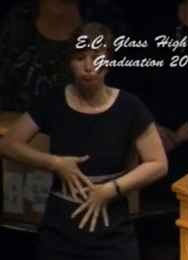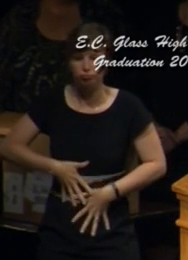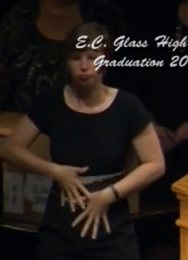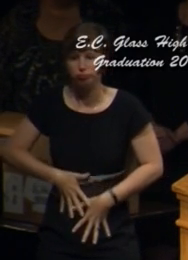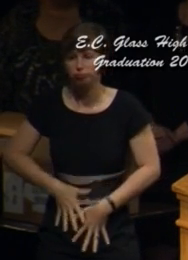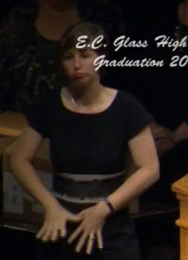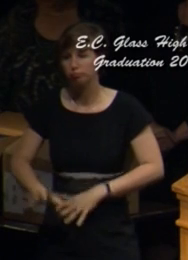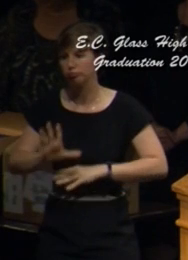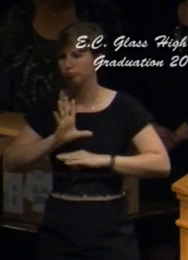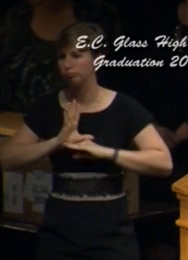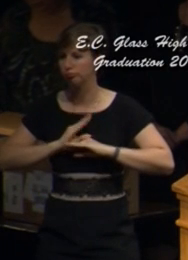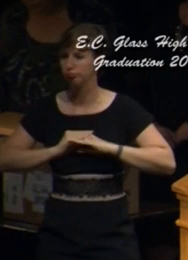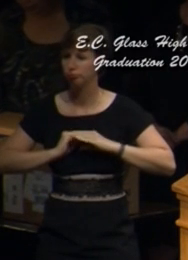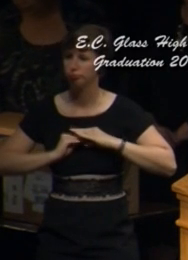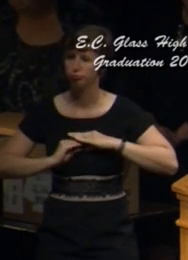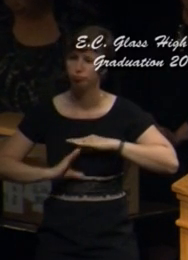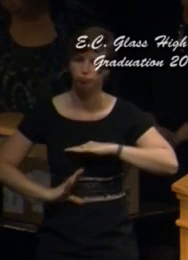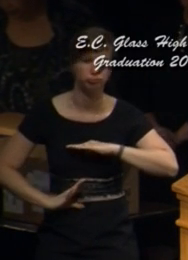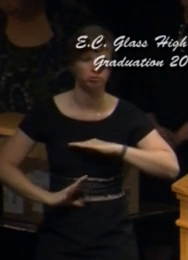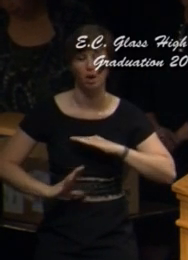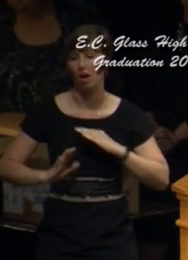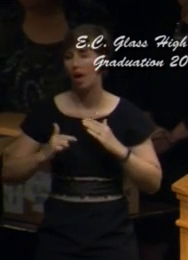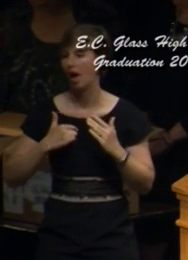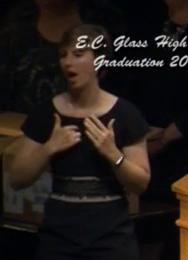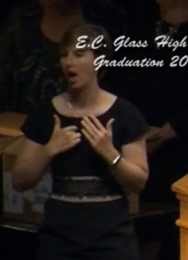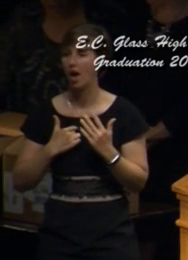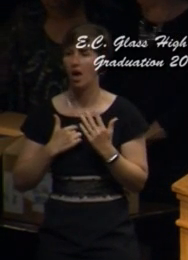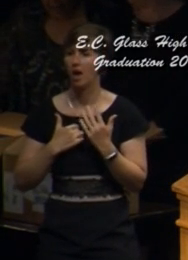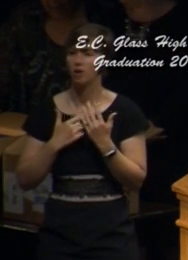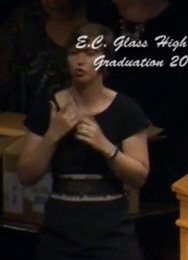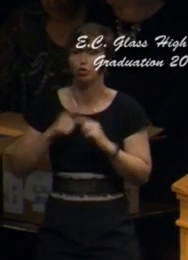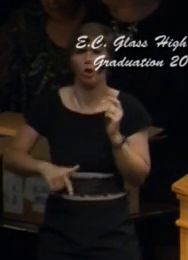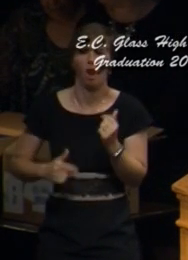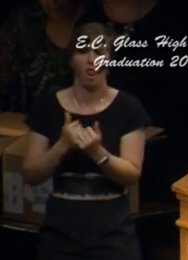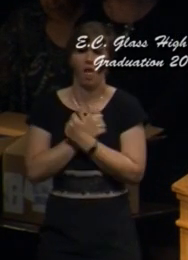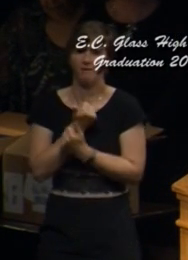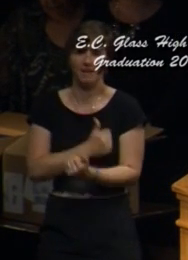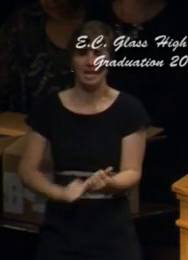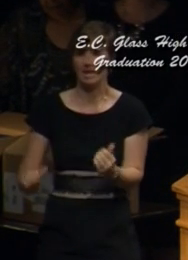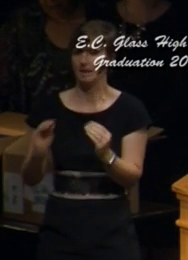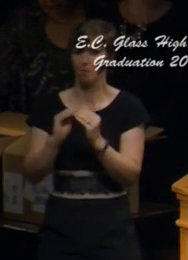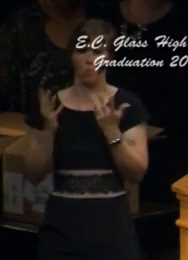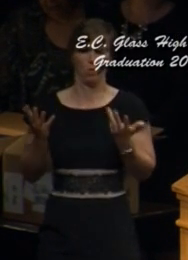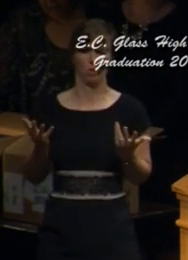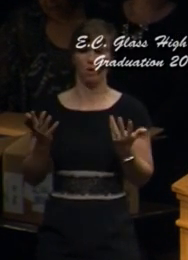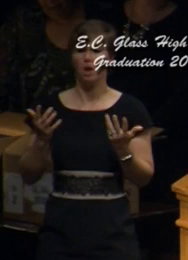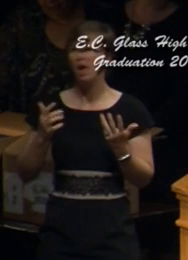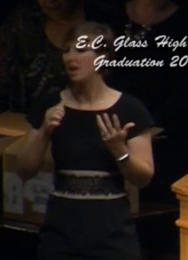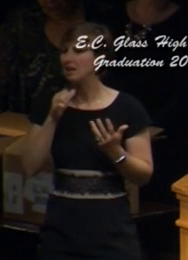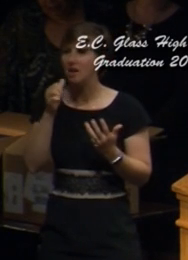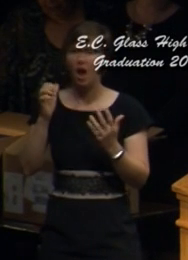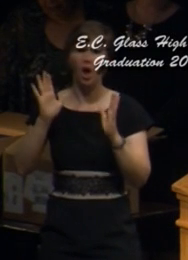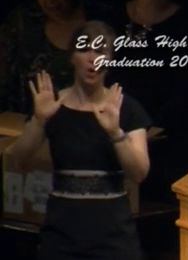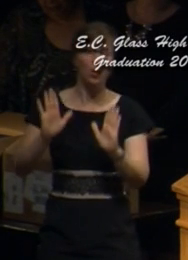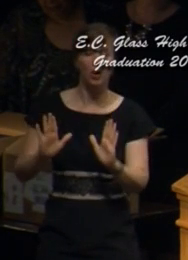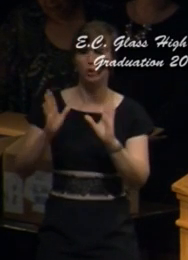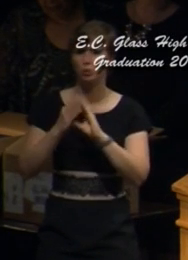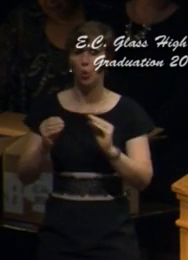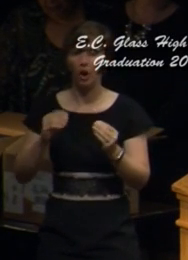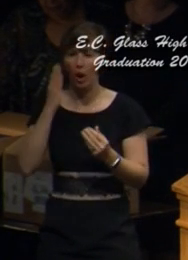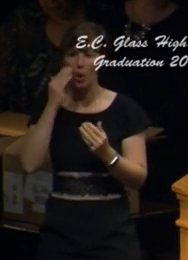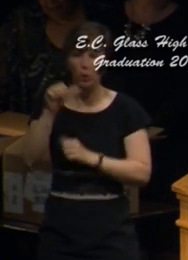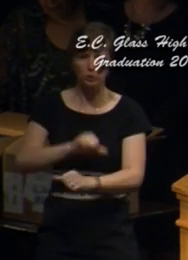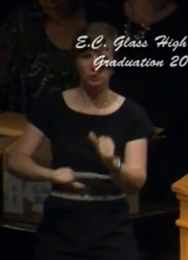motivation and my love for all things learning and beautiful. My story is not glamorous, and oftentimes is one frowned upon by